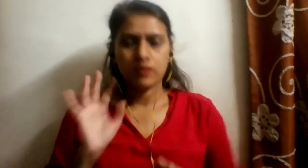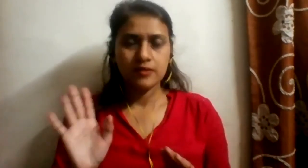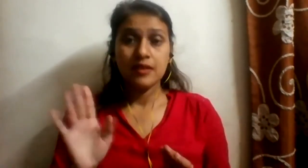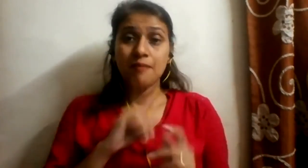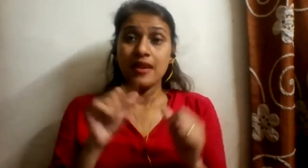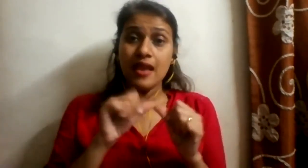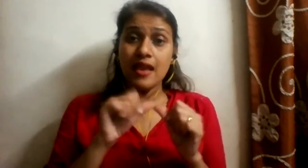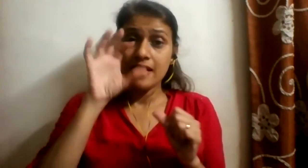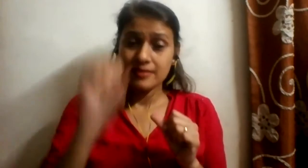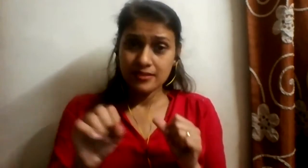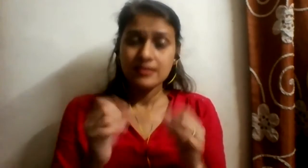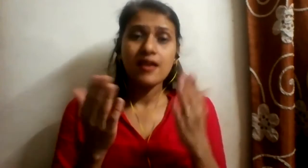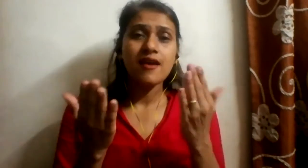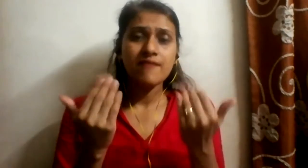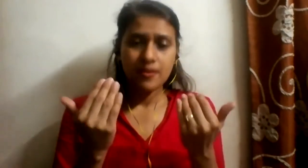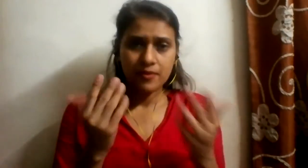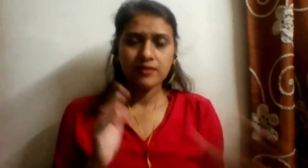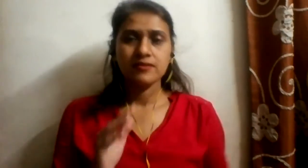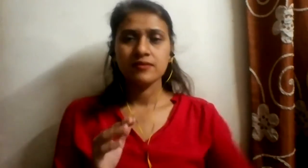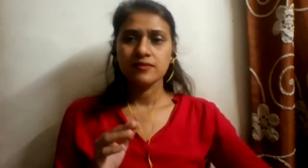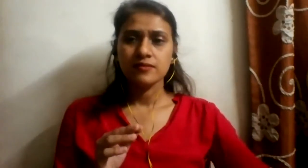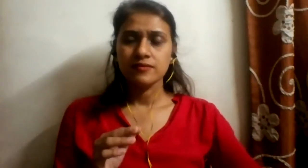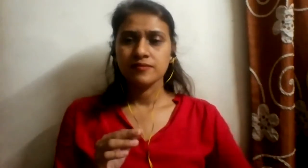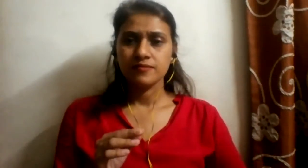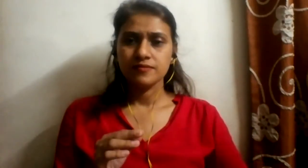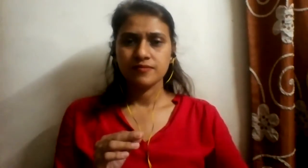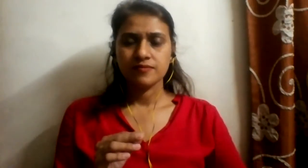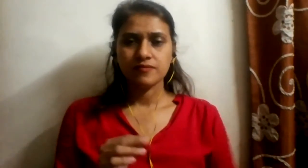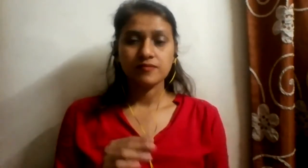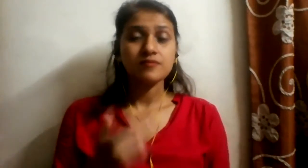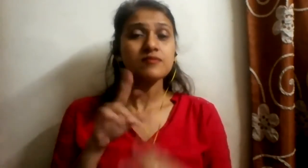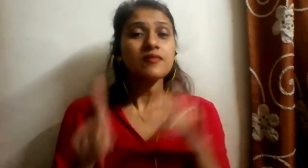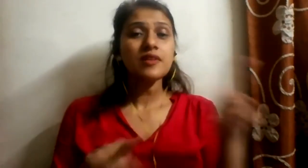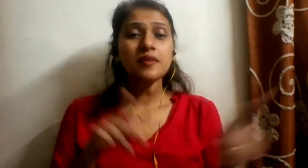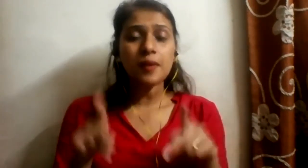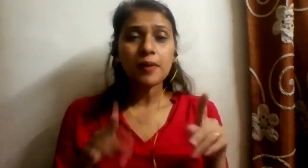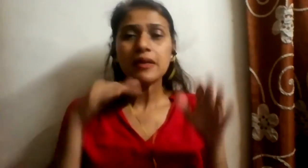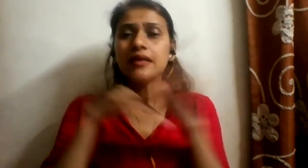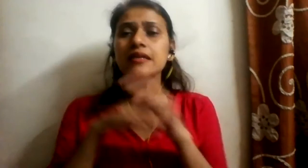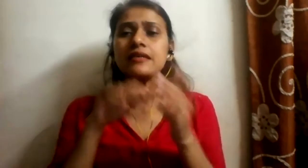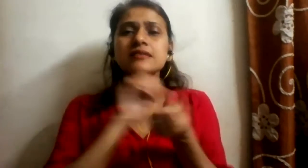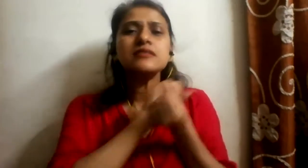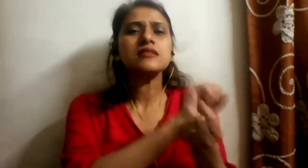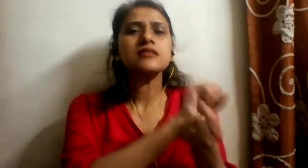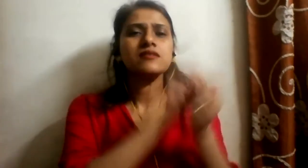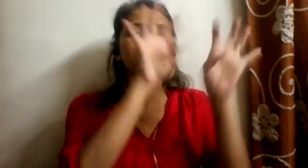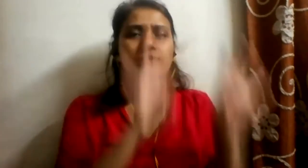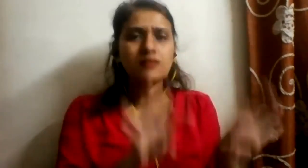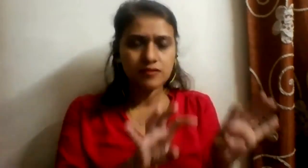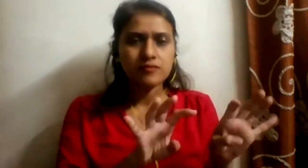accessibility and reasonable accommodation in people in jails, in people who are incarcerated in police stations and in